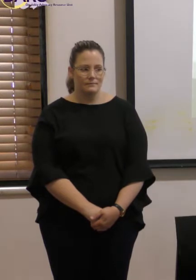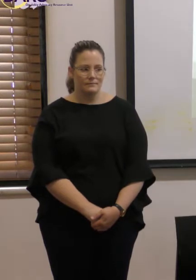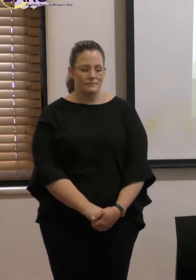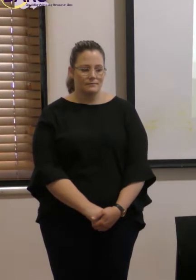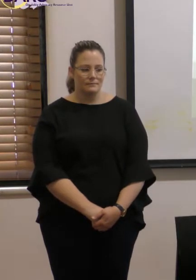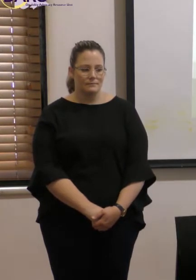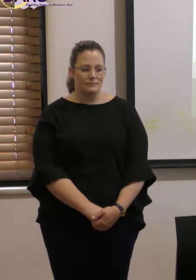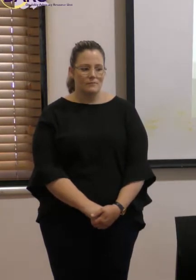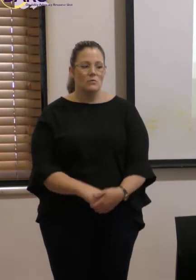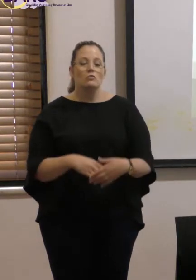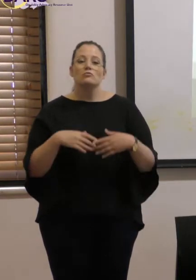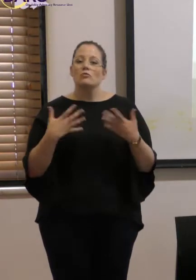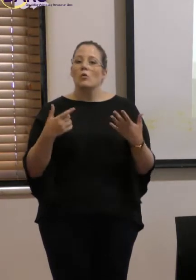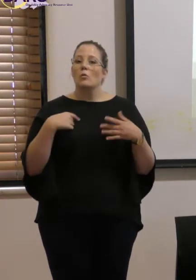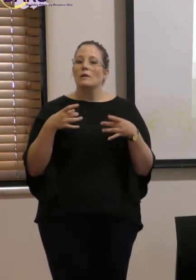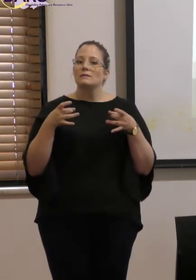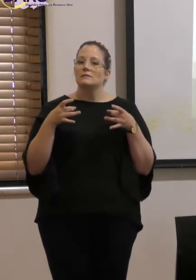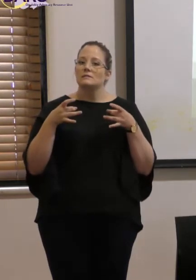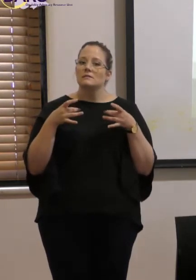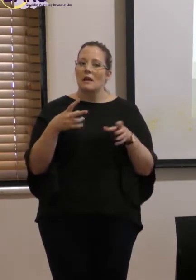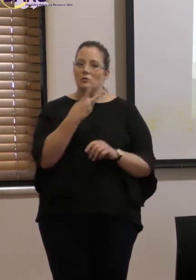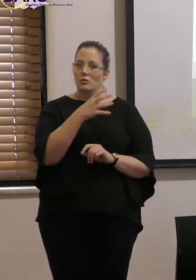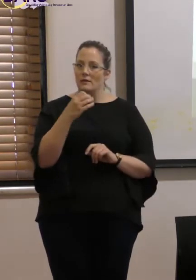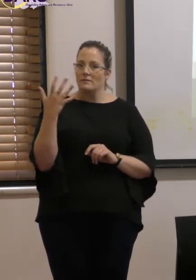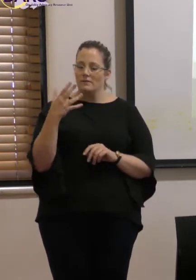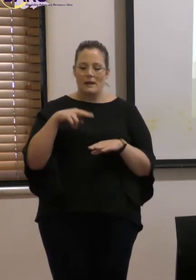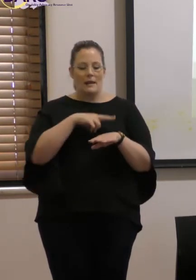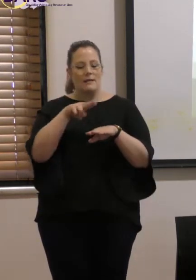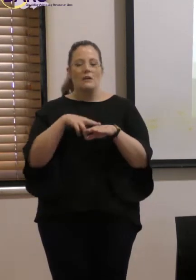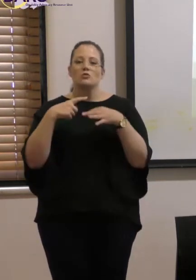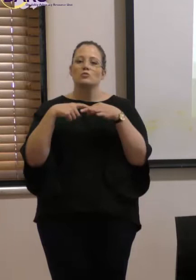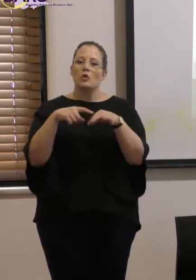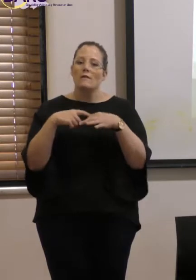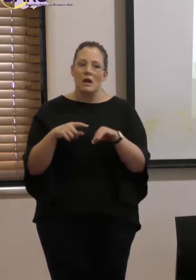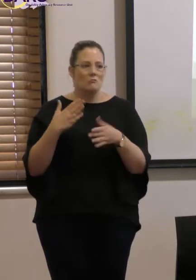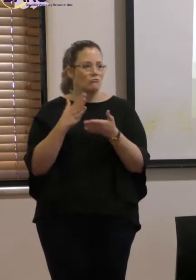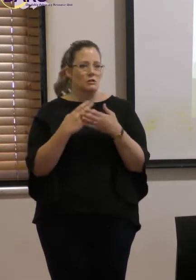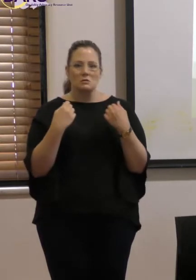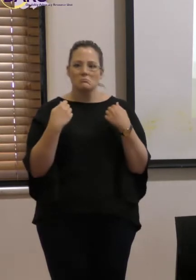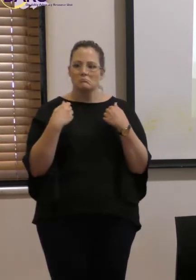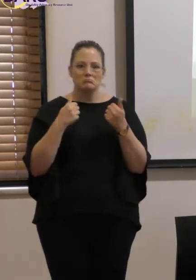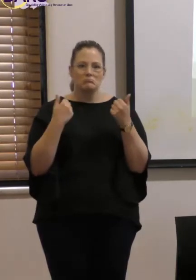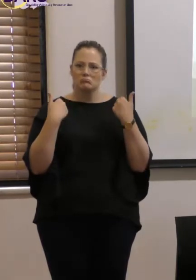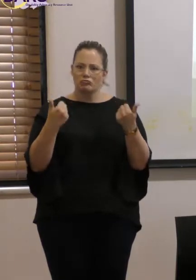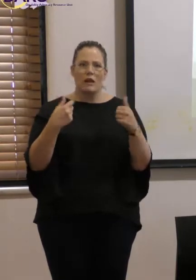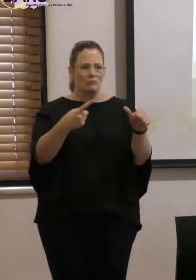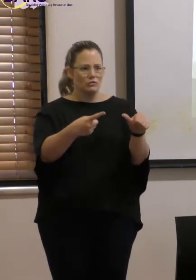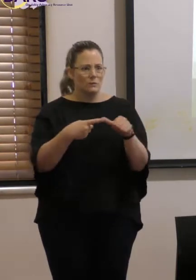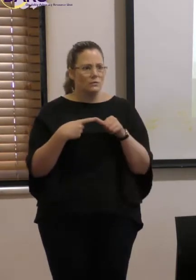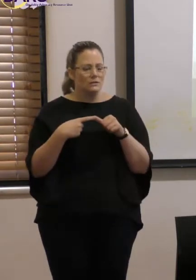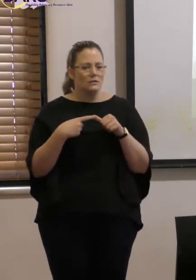we started doing a national survey in 2015, and we've had really fantastic responses to that, and it's always been kind of very